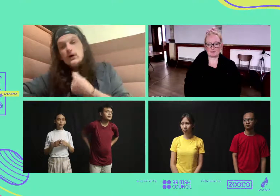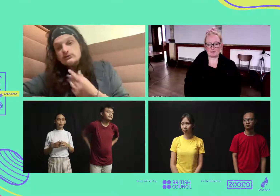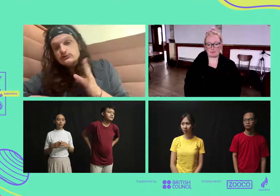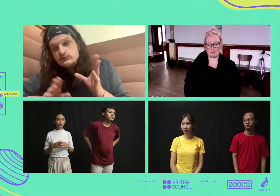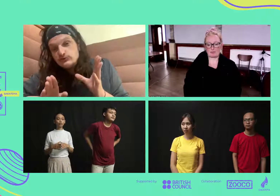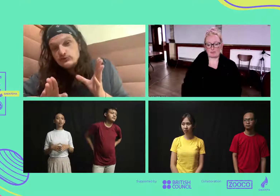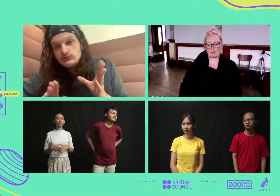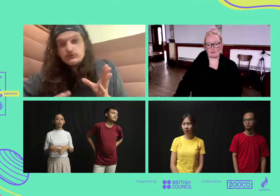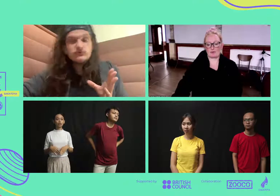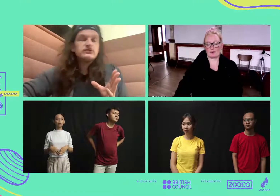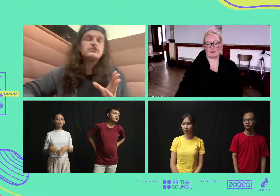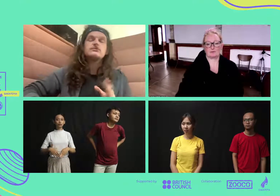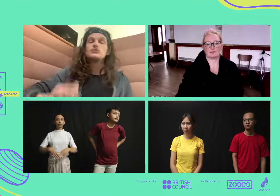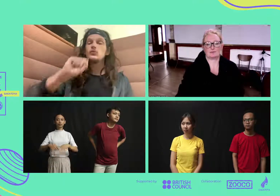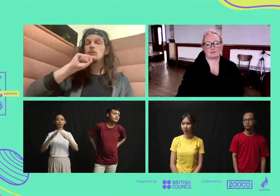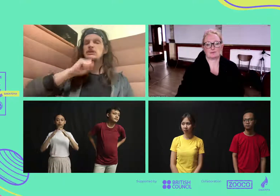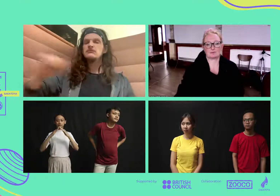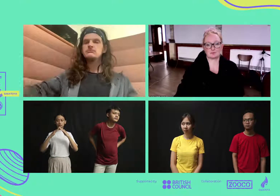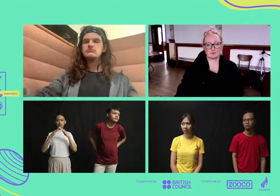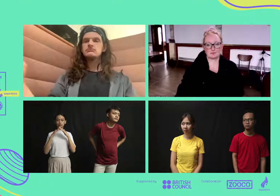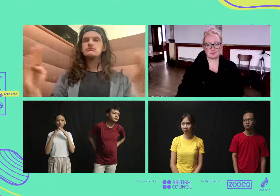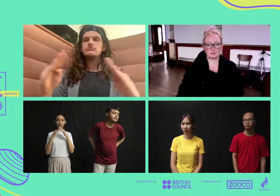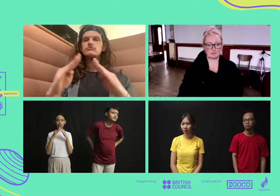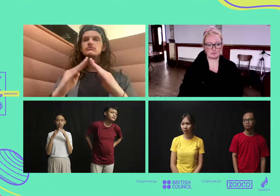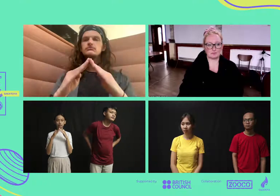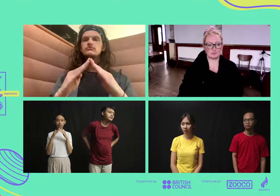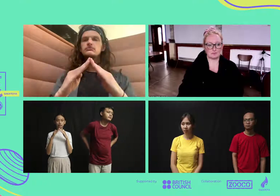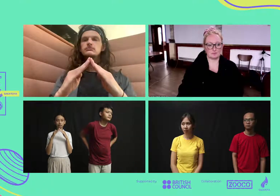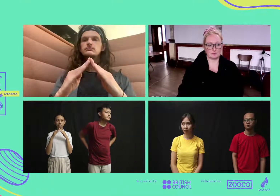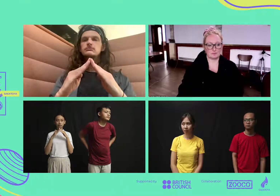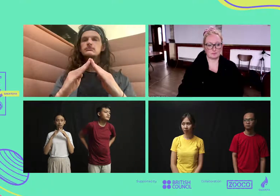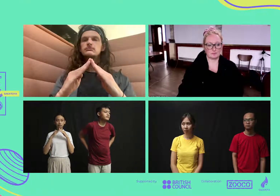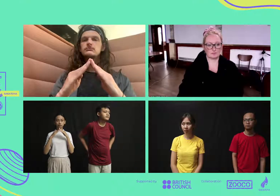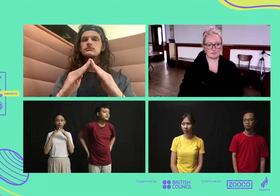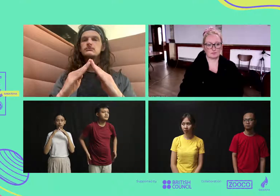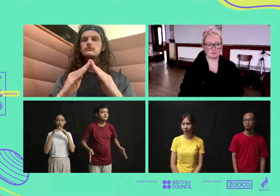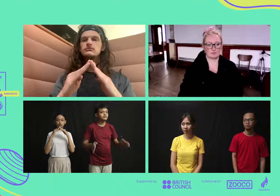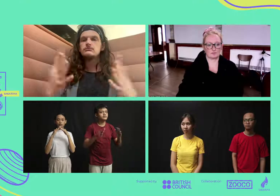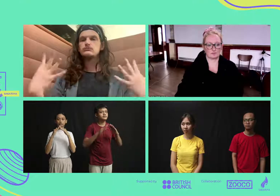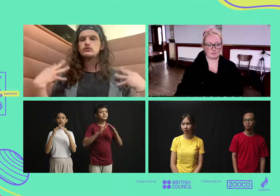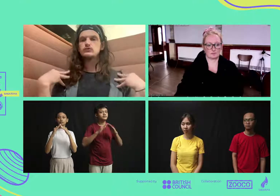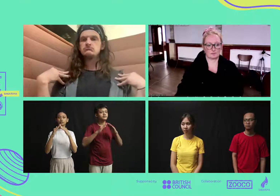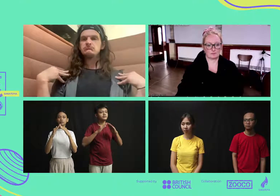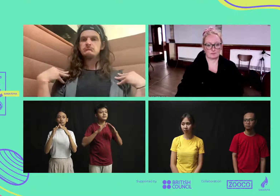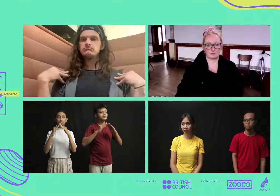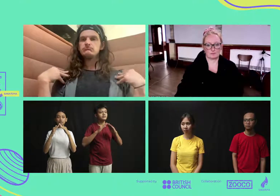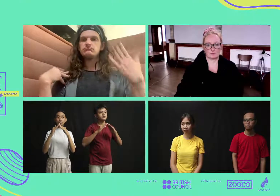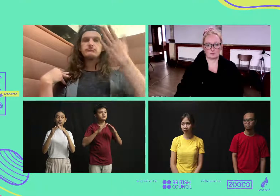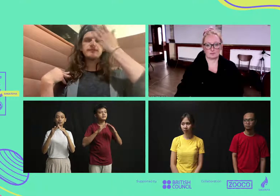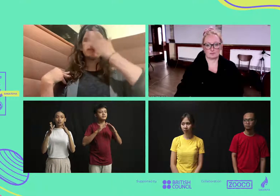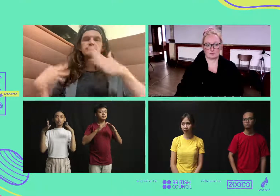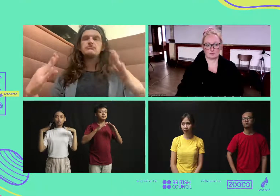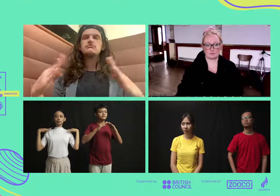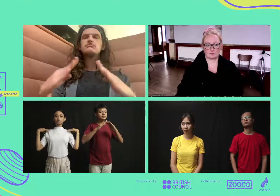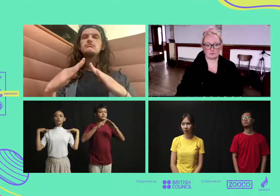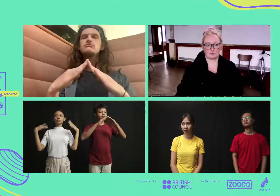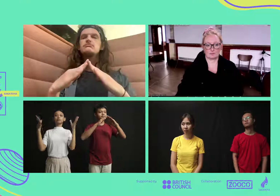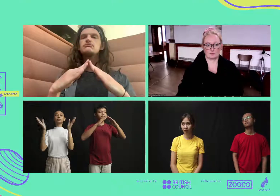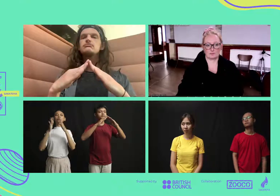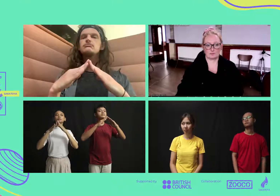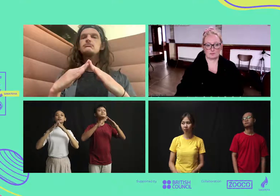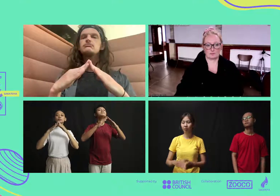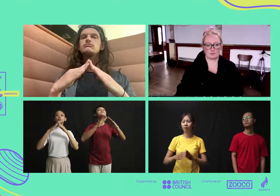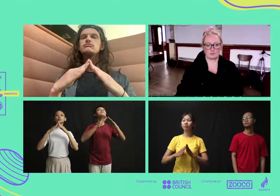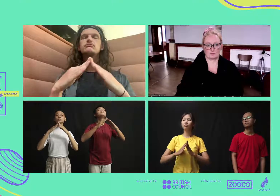house, well, I wish, but unfortunately not, maybe my house would look something like this. So think